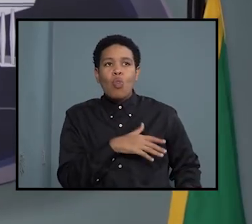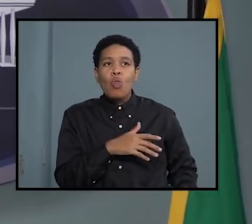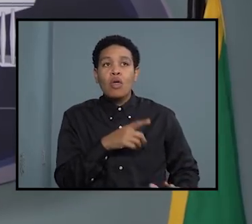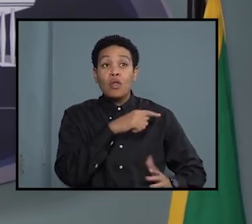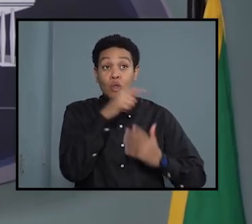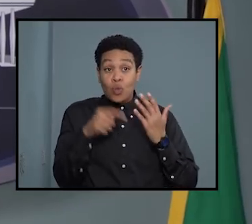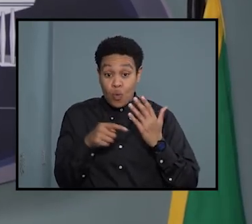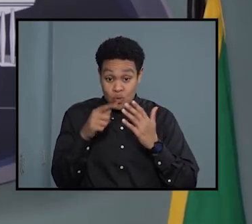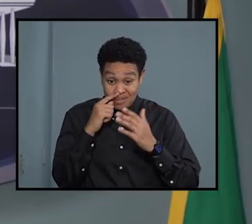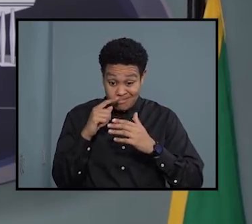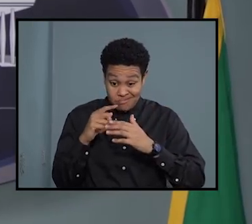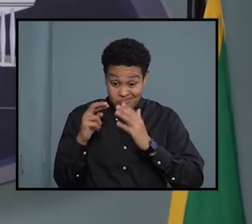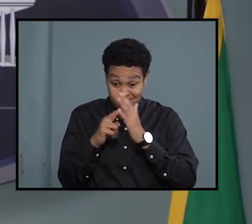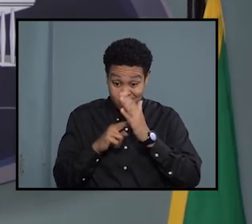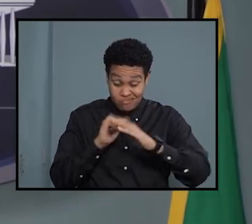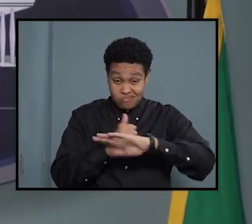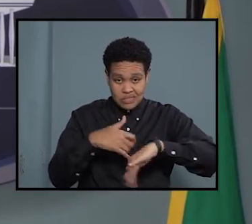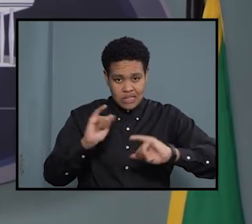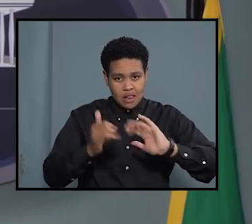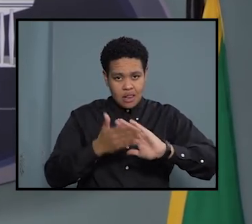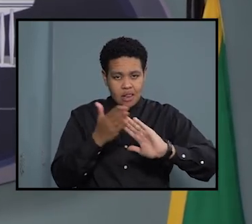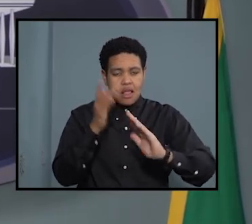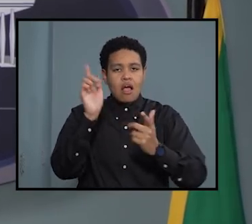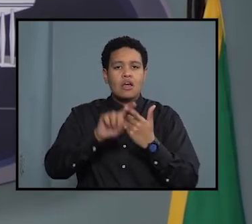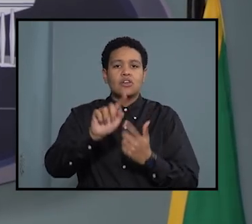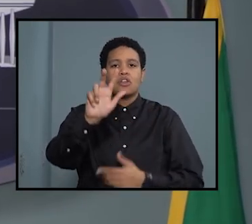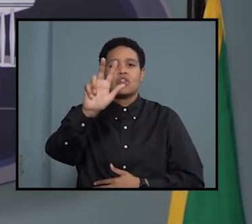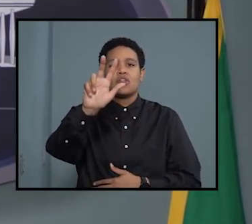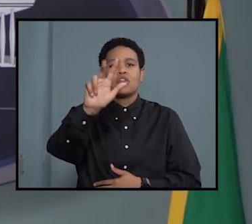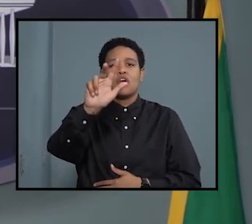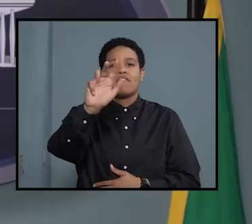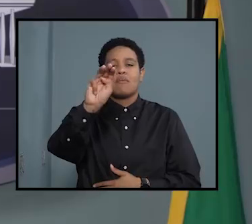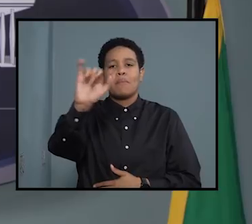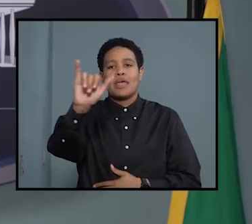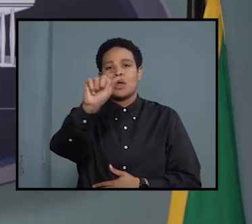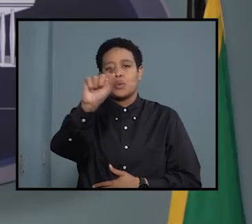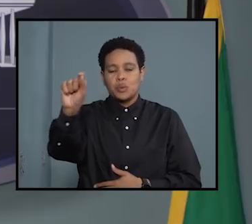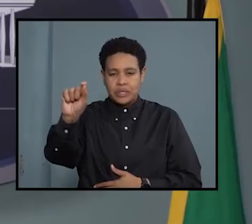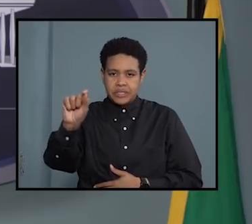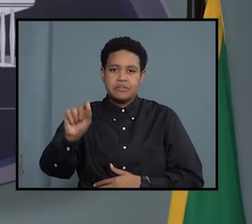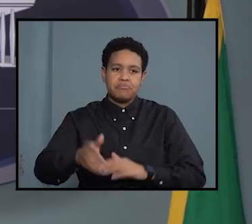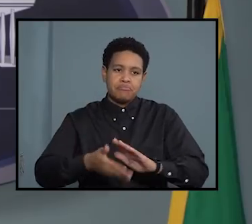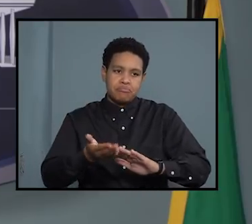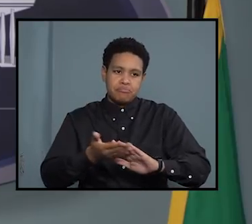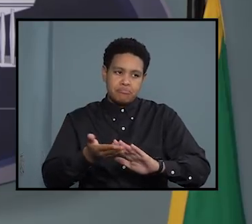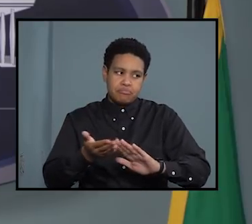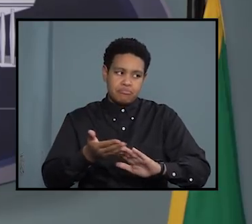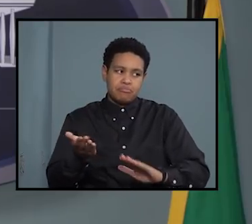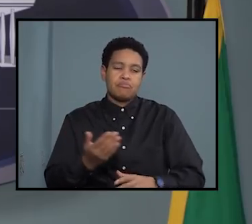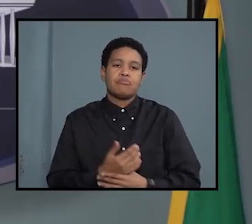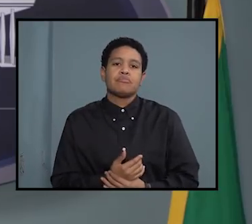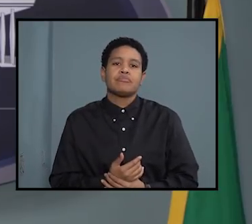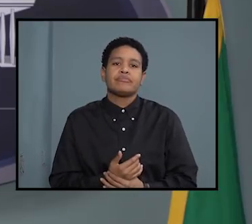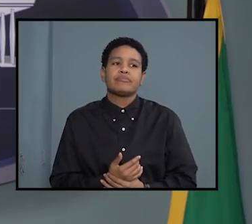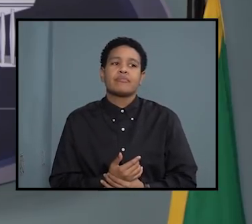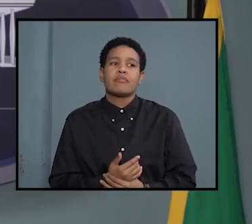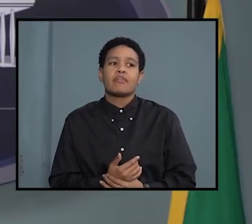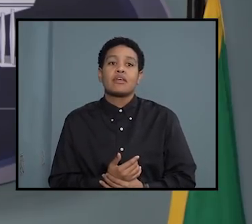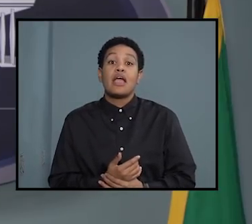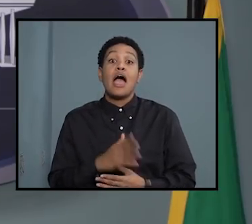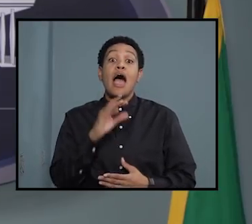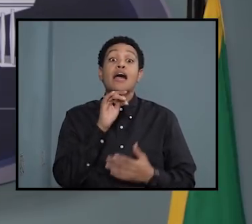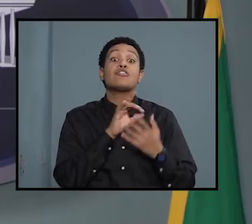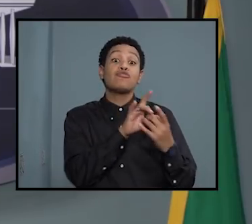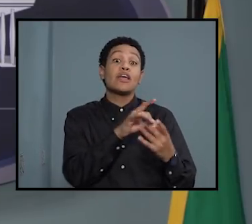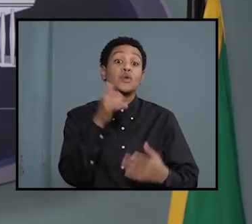Those measures remain in place until the 31st of May 2020. And measures regarding the